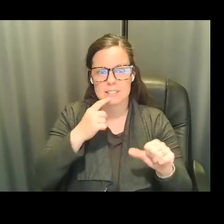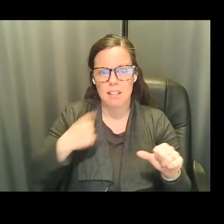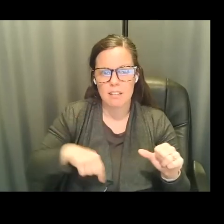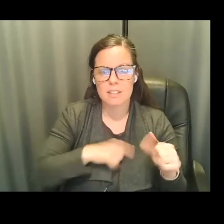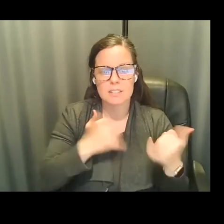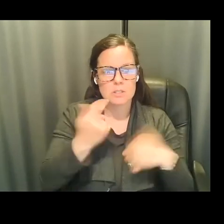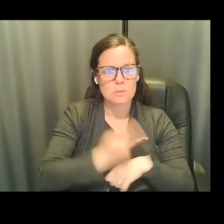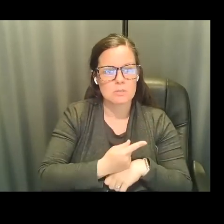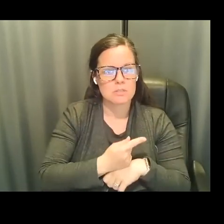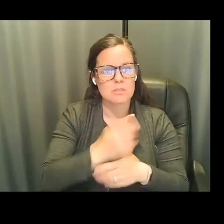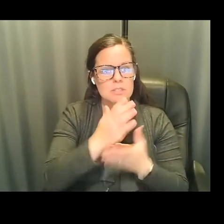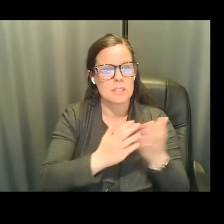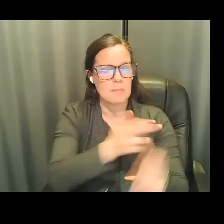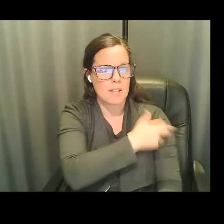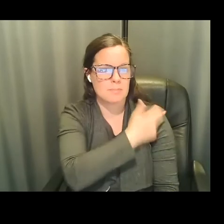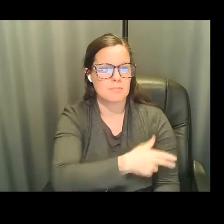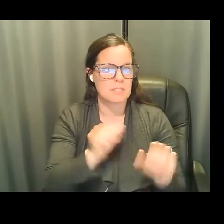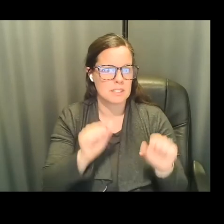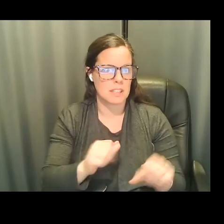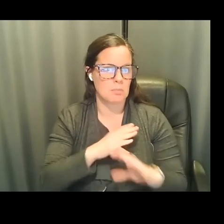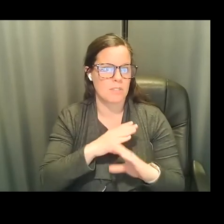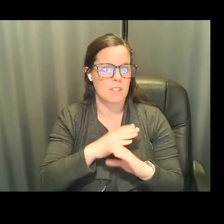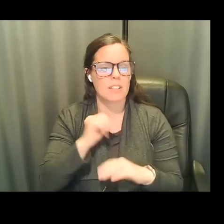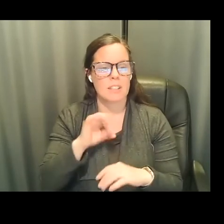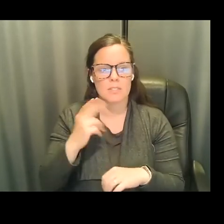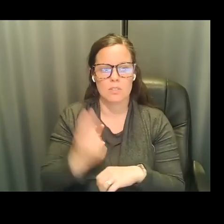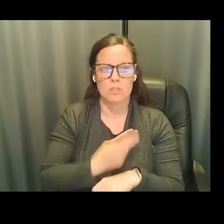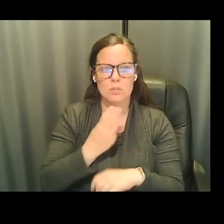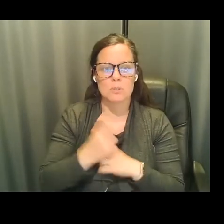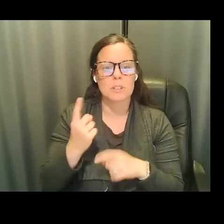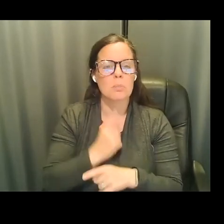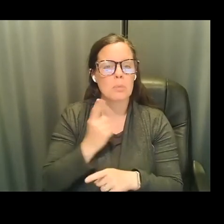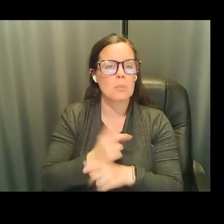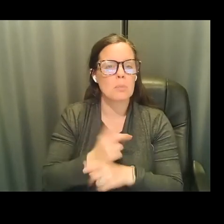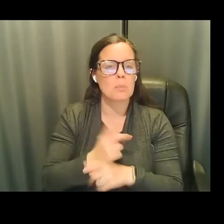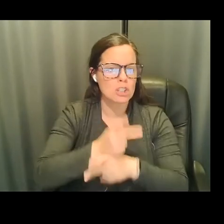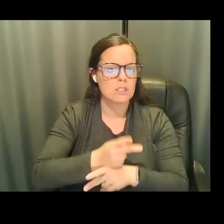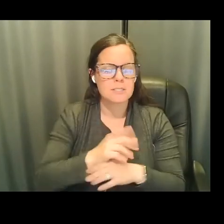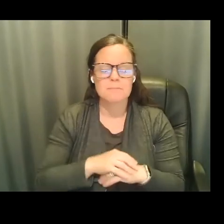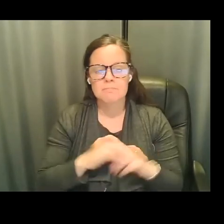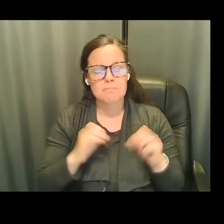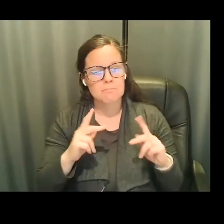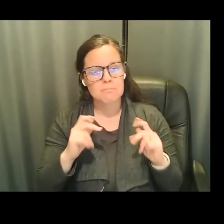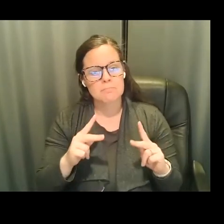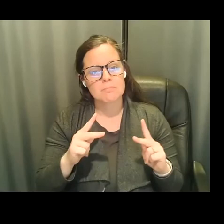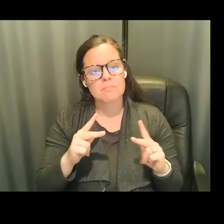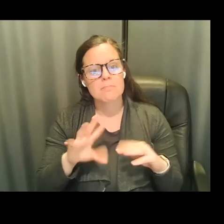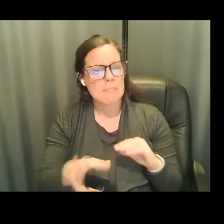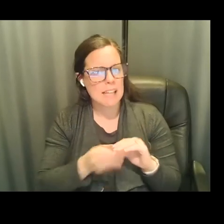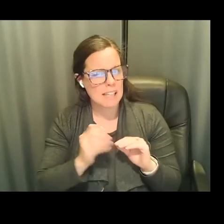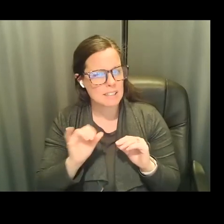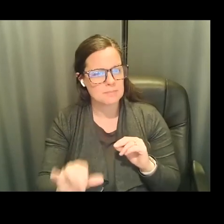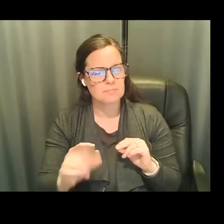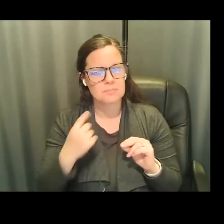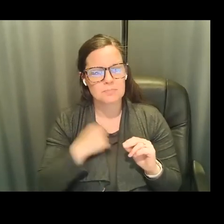of these hospitalizations are preventable when you take the appropriate precautions. Okay, so piggybacking onto that, we